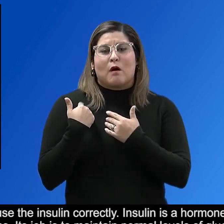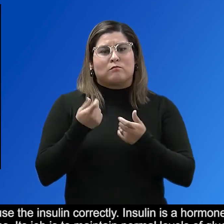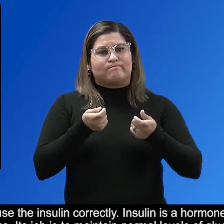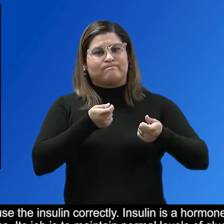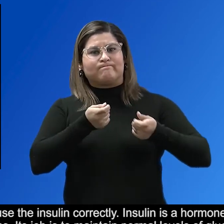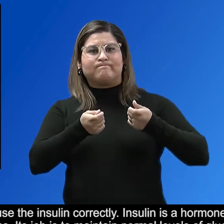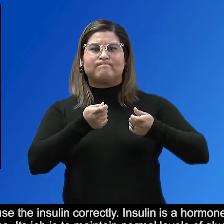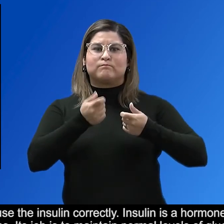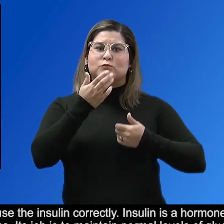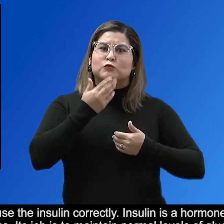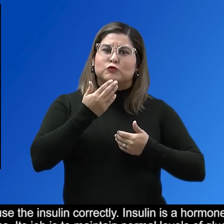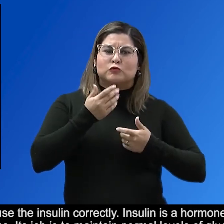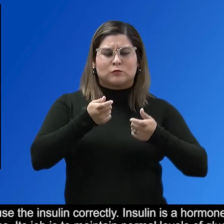normal levels of glucose.